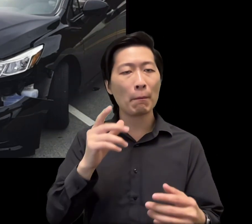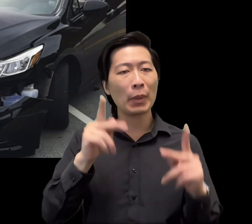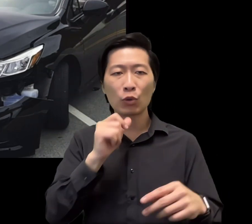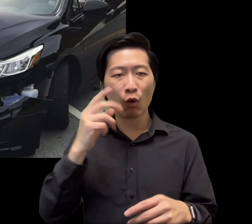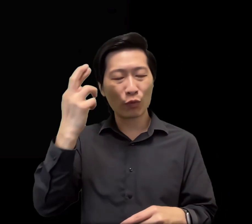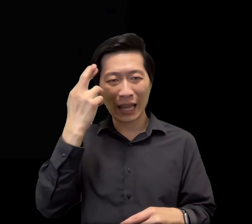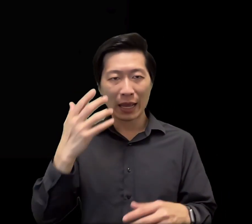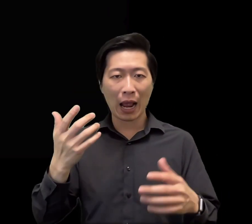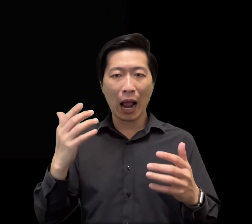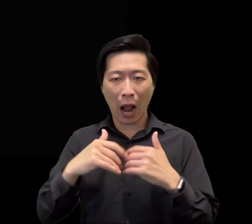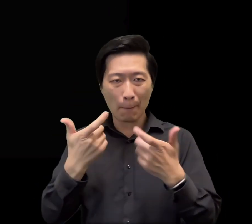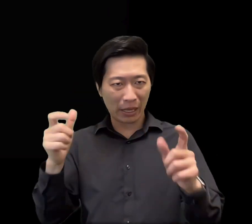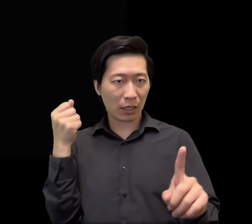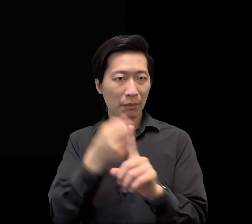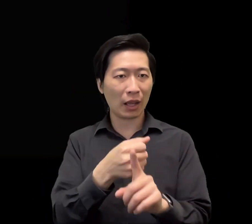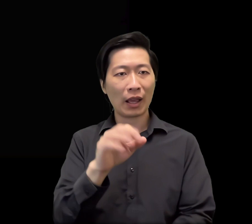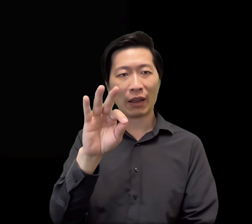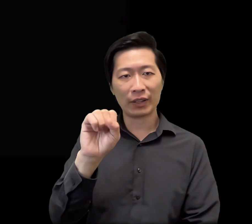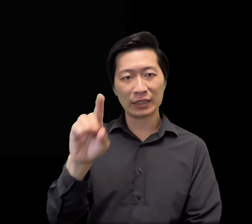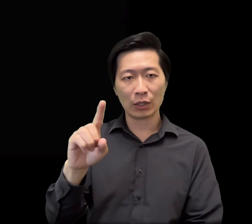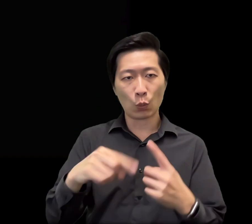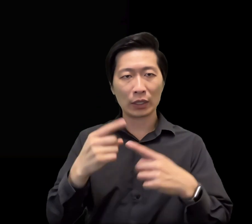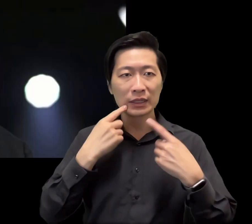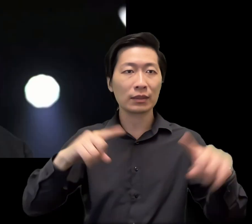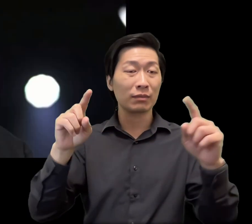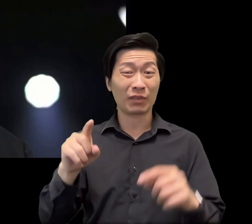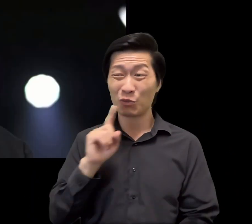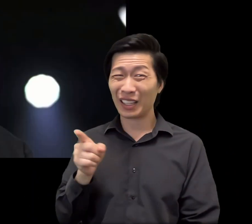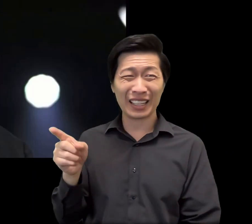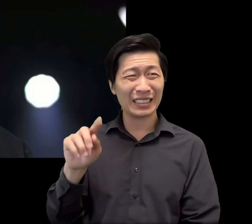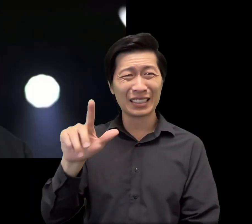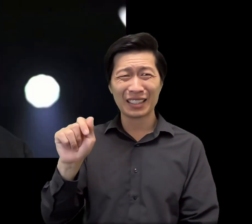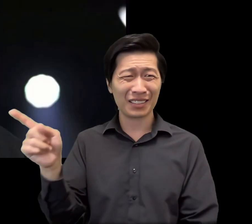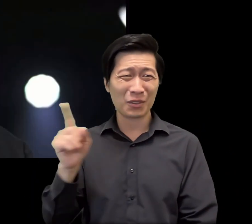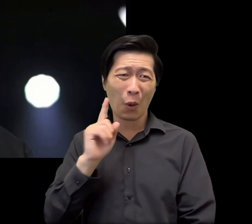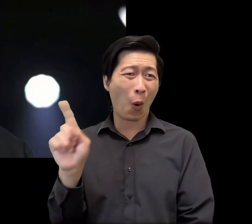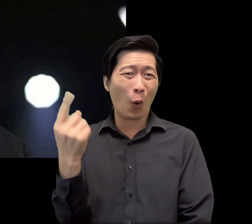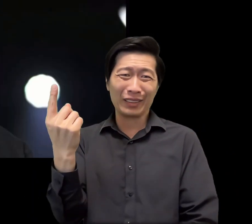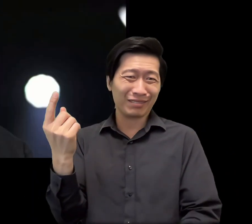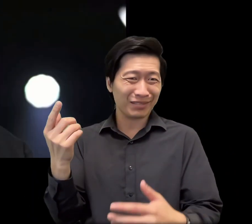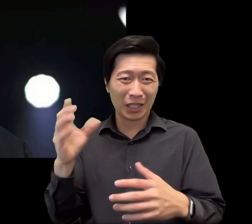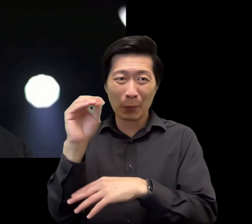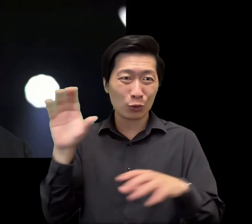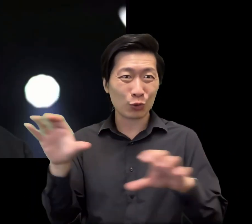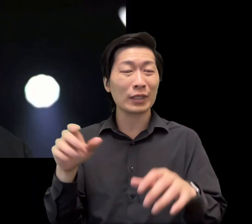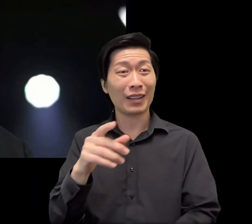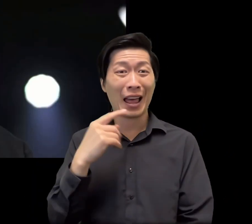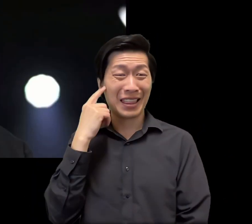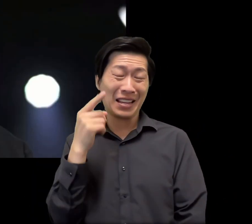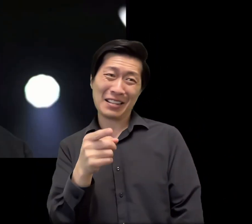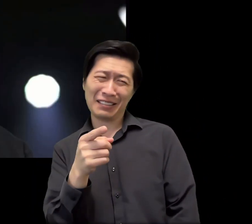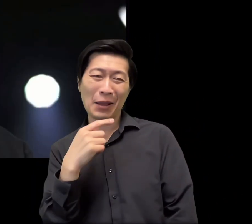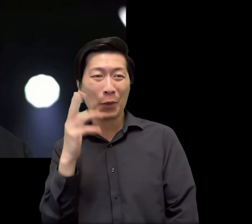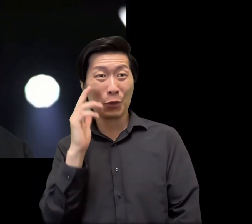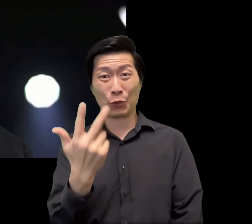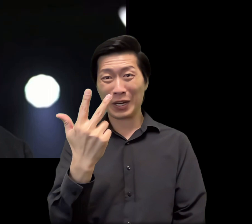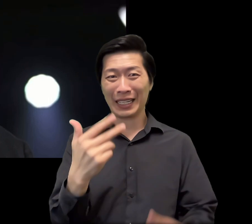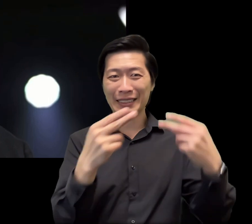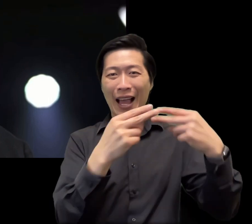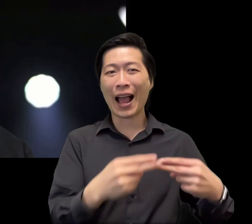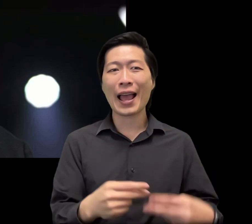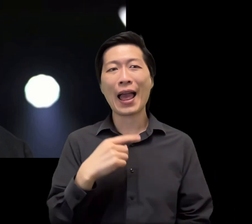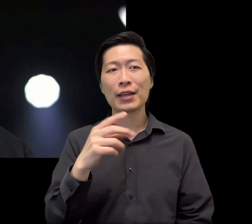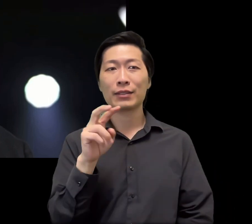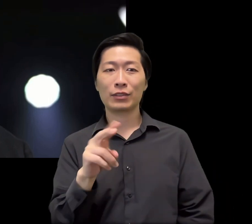how impactful FSD will be when it succeeds. They have the only clear path to do it, and I think Elon, I don't know, this is actually going to be 3 slides,